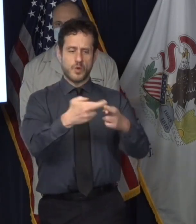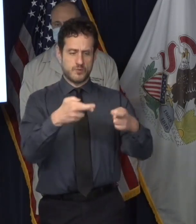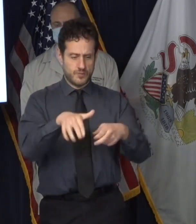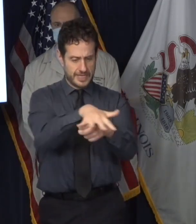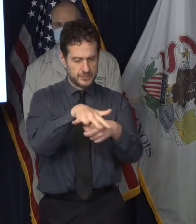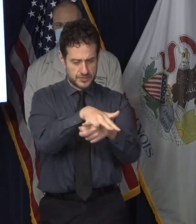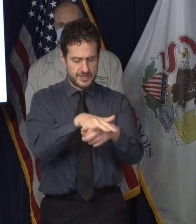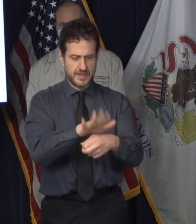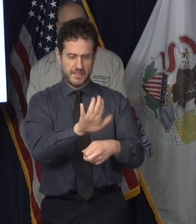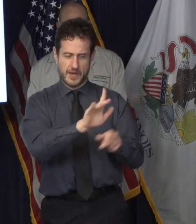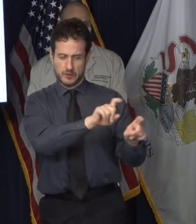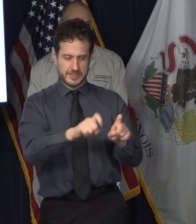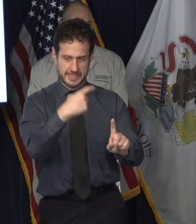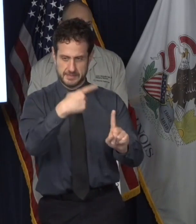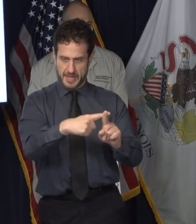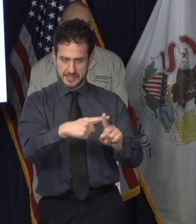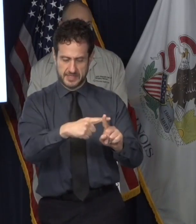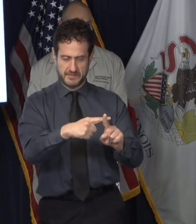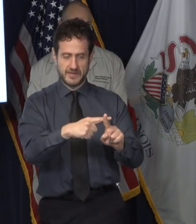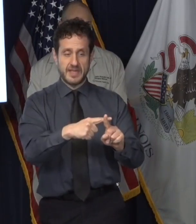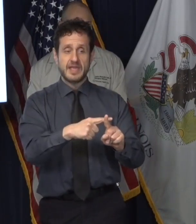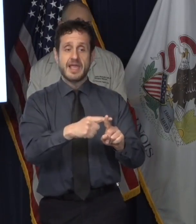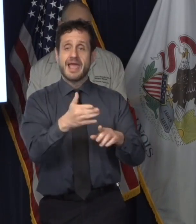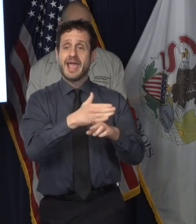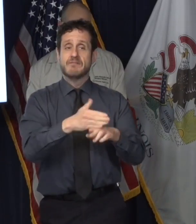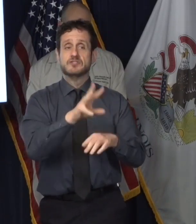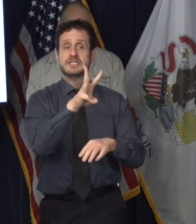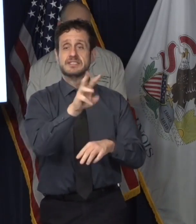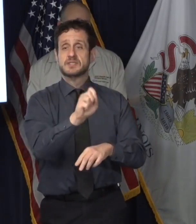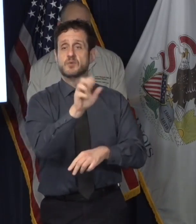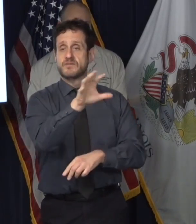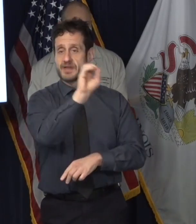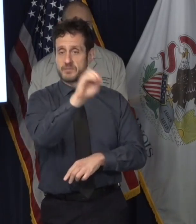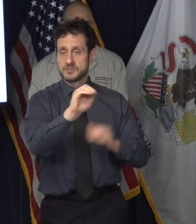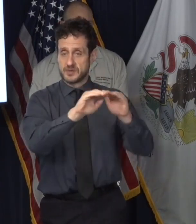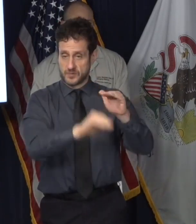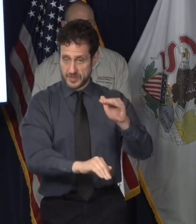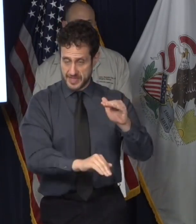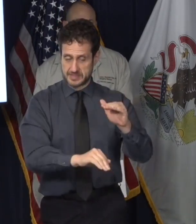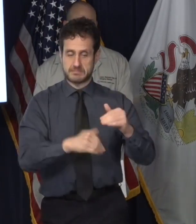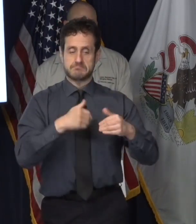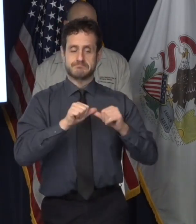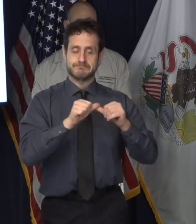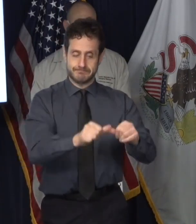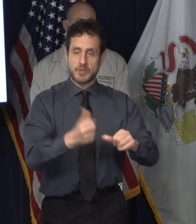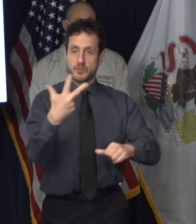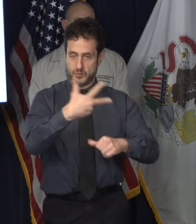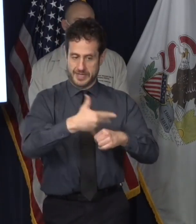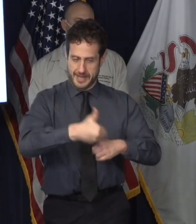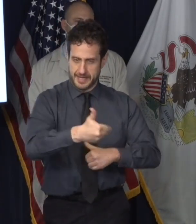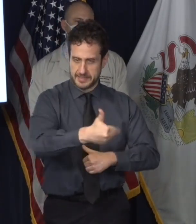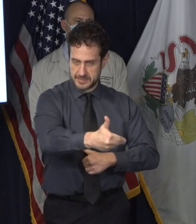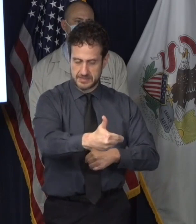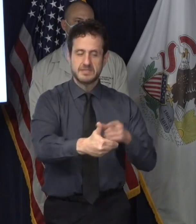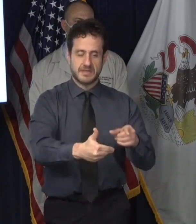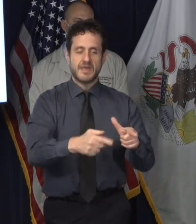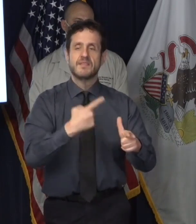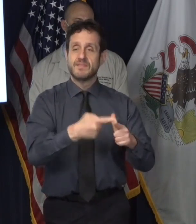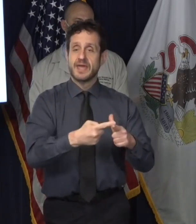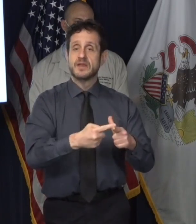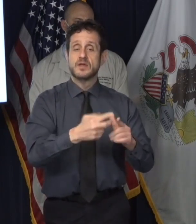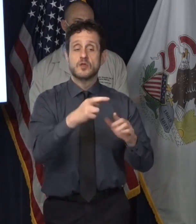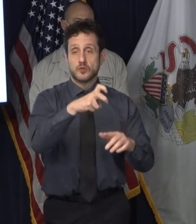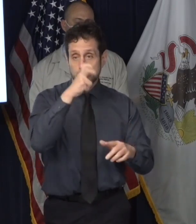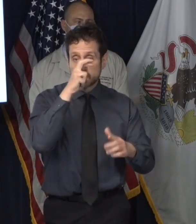averages 6.5% or less for 3 consecutive days, then the resurgence mitigations can be removed from those